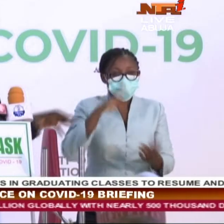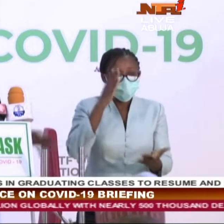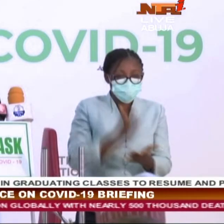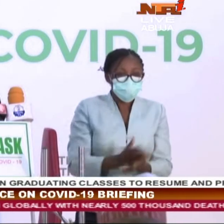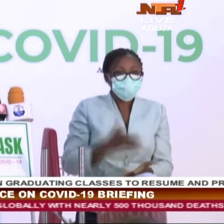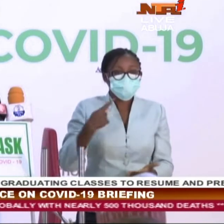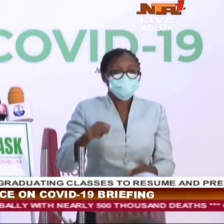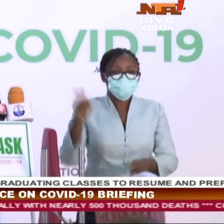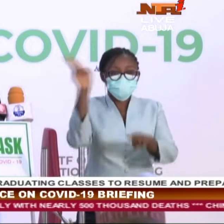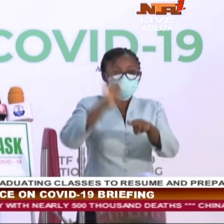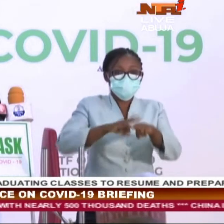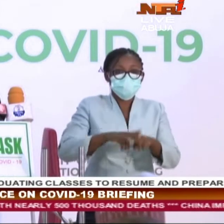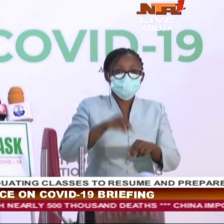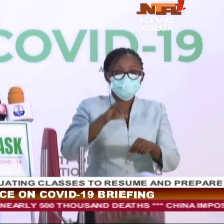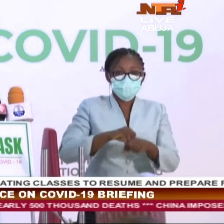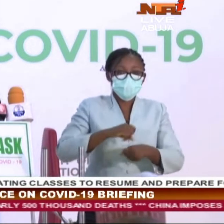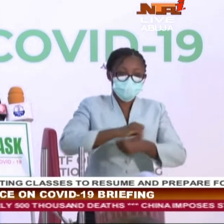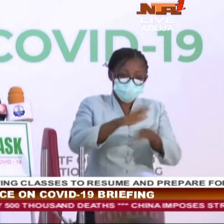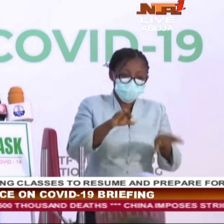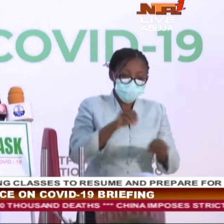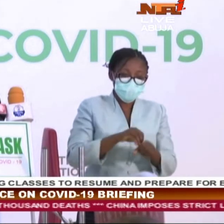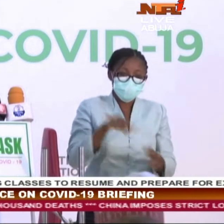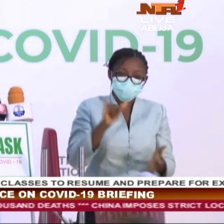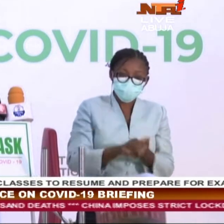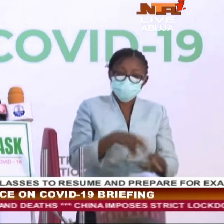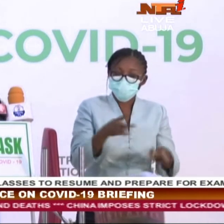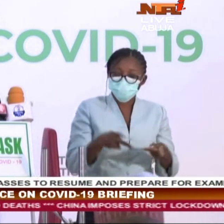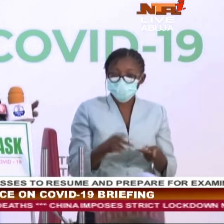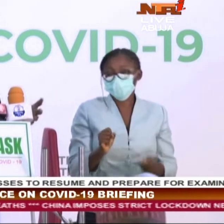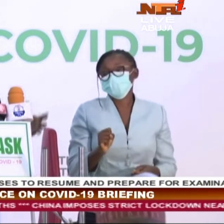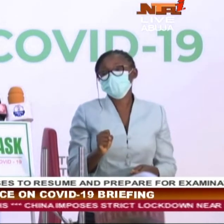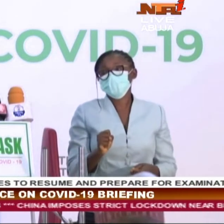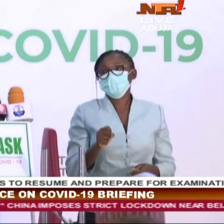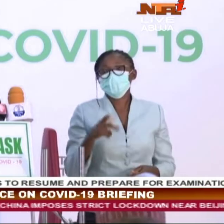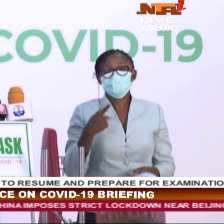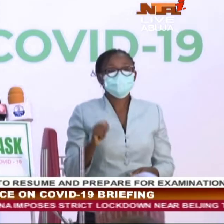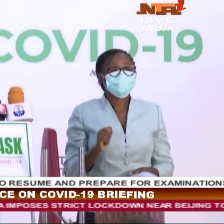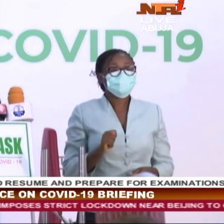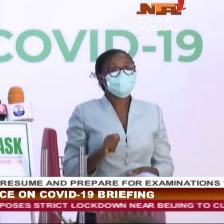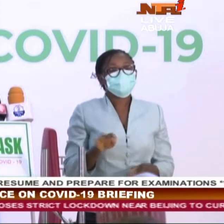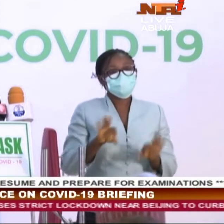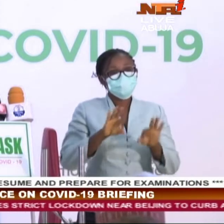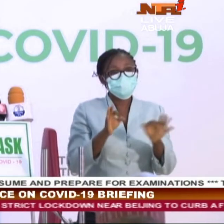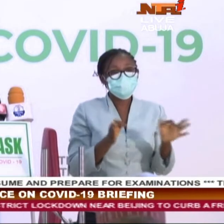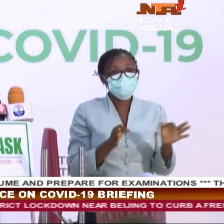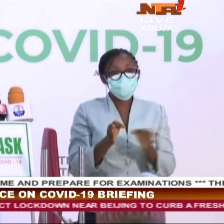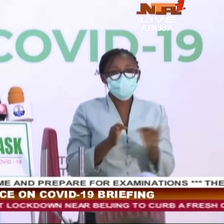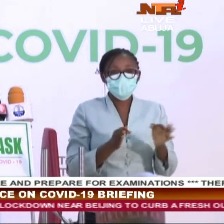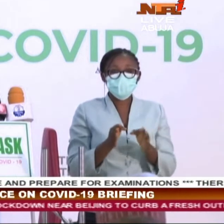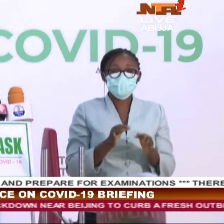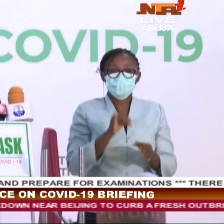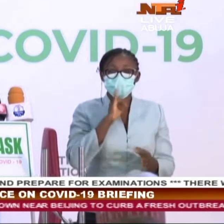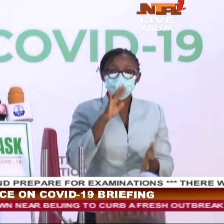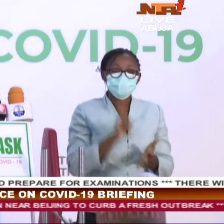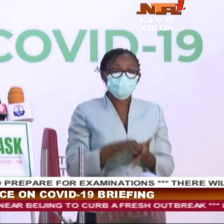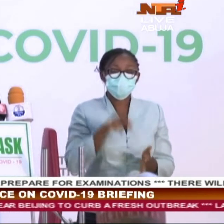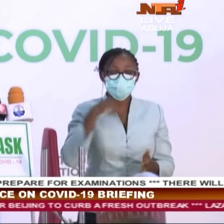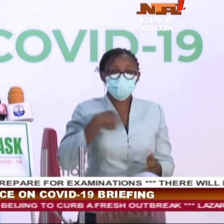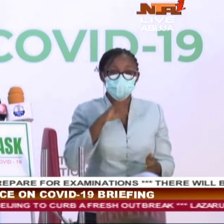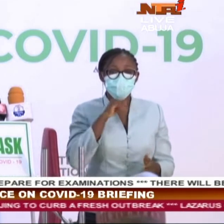occurring in those particular places. You see, the irony of our situation is that we have not even peaked.